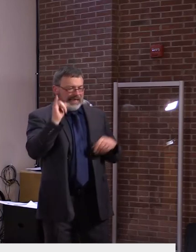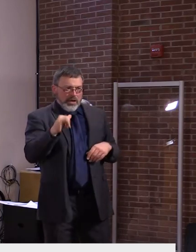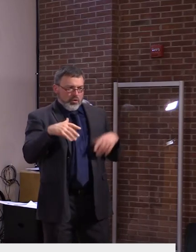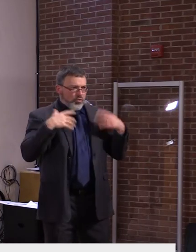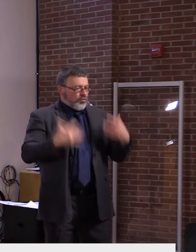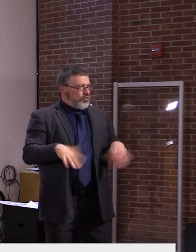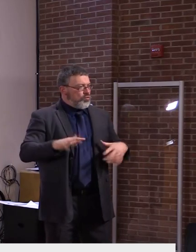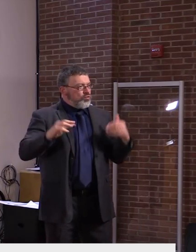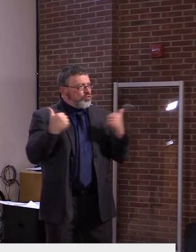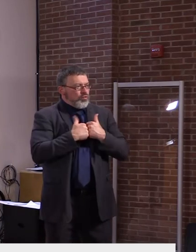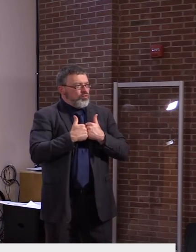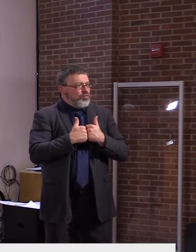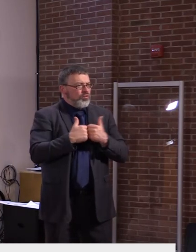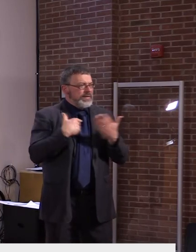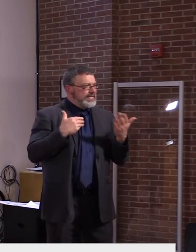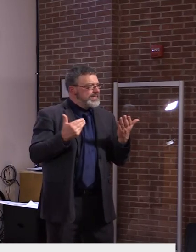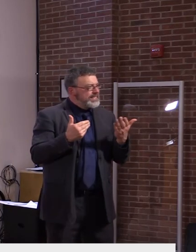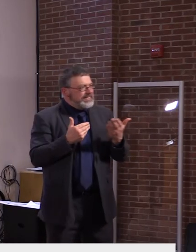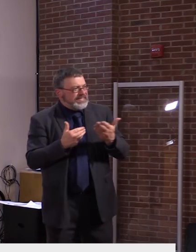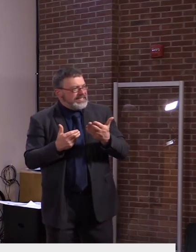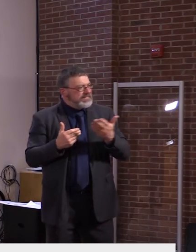was under 30.